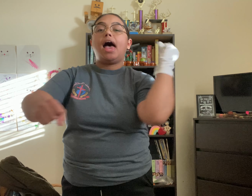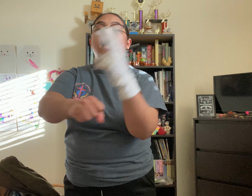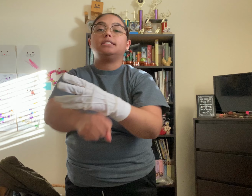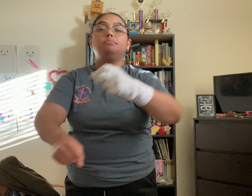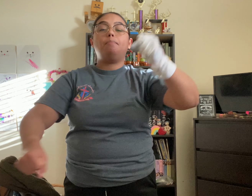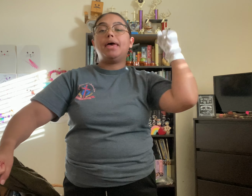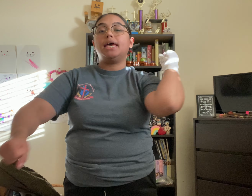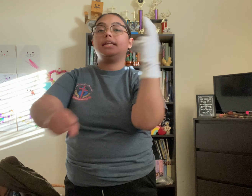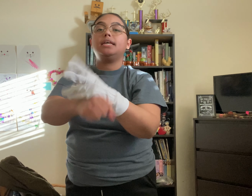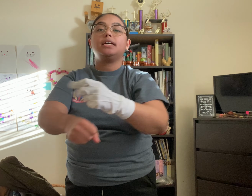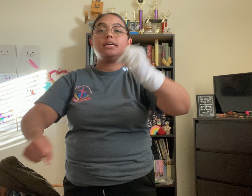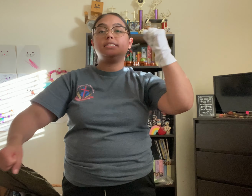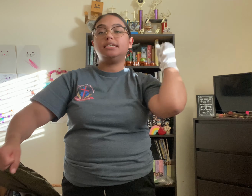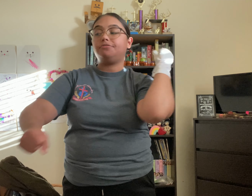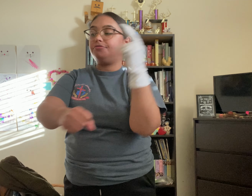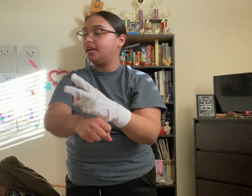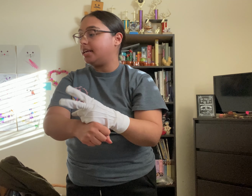has been defeated.